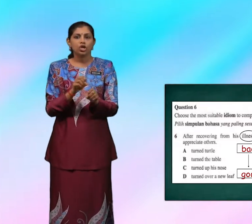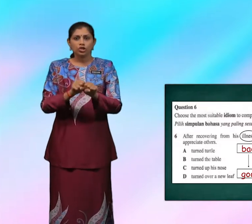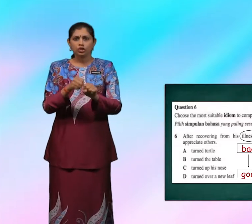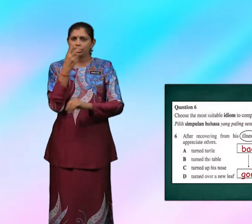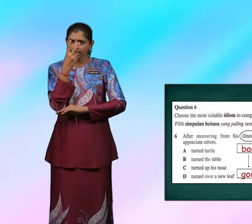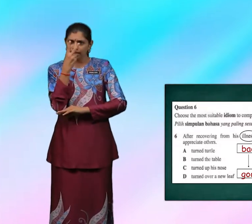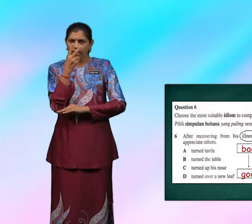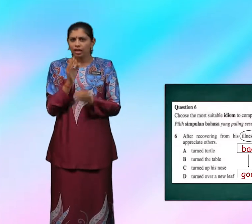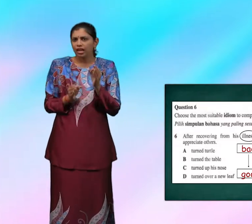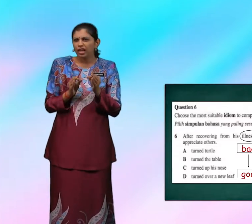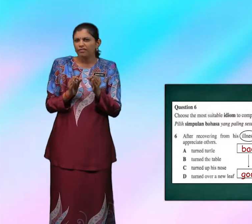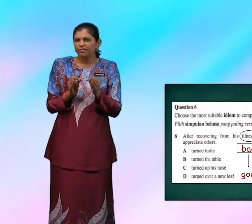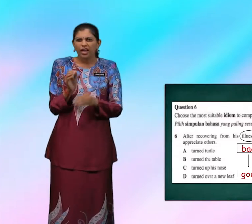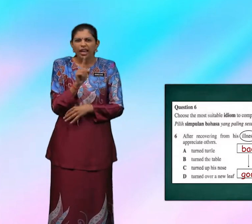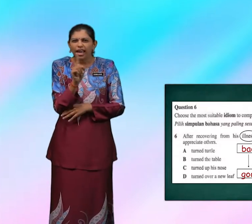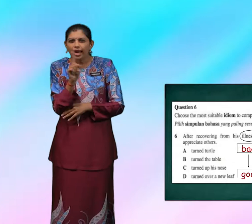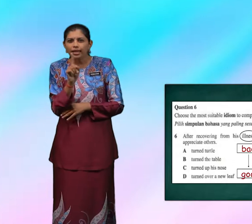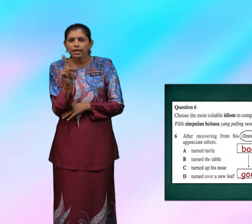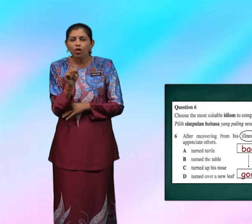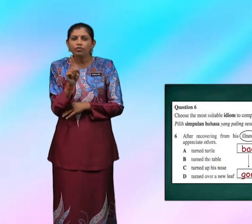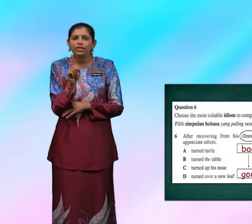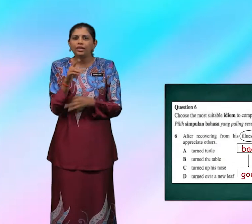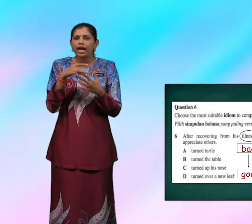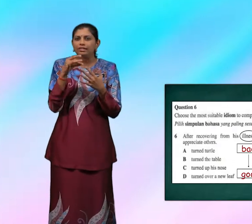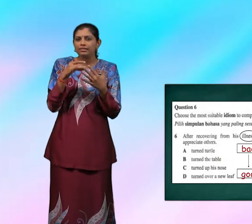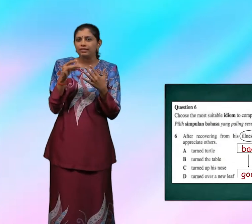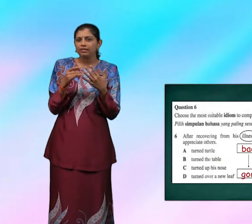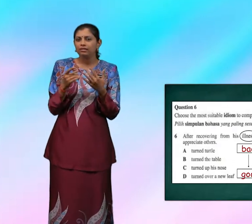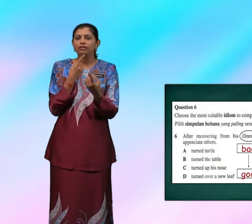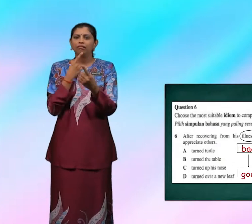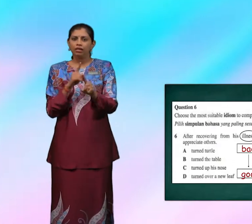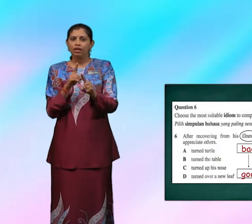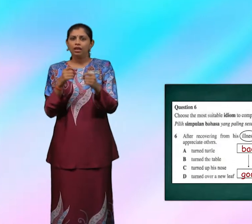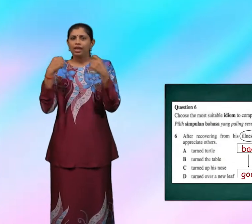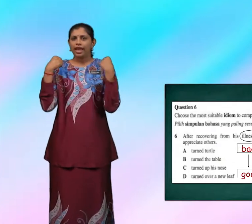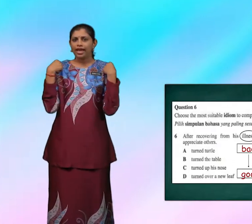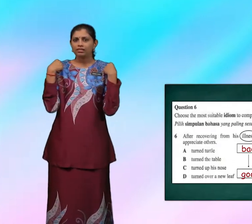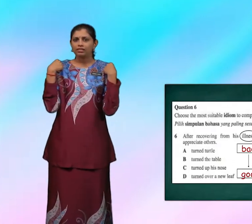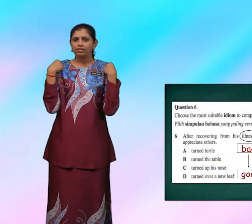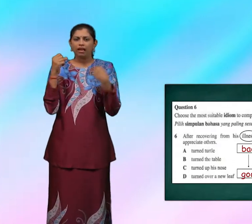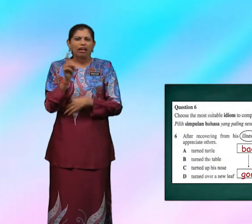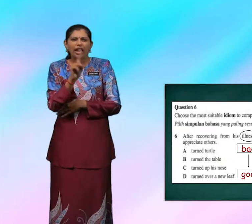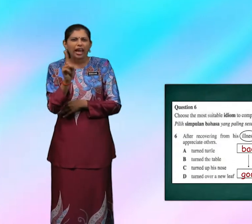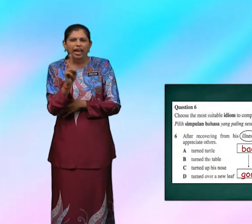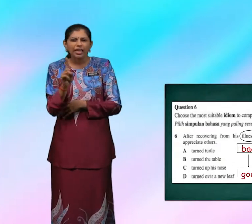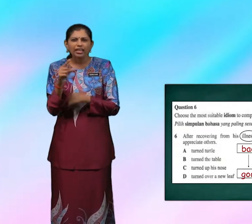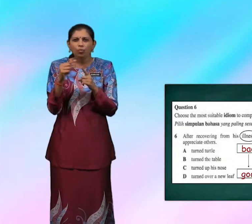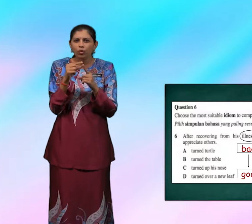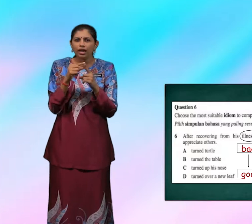So, see if any of the answer has any